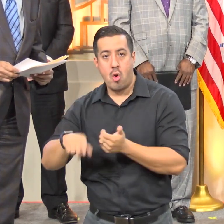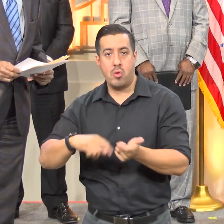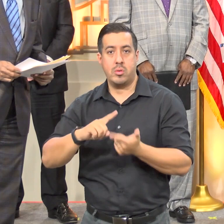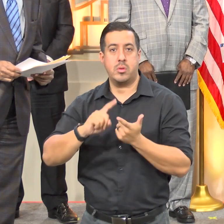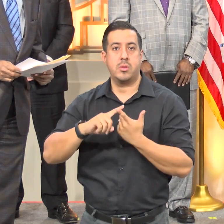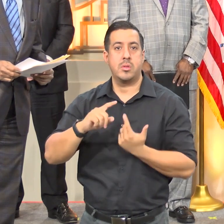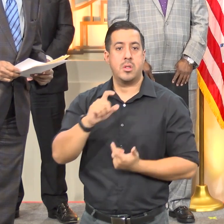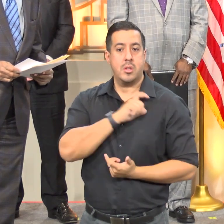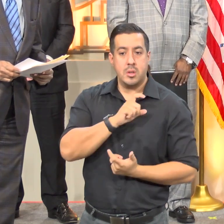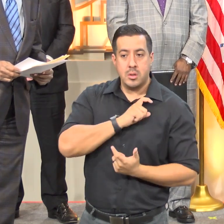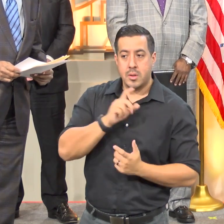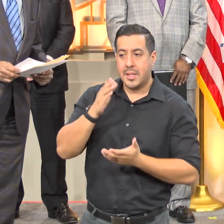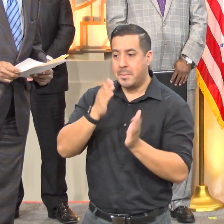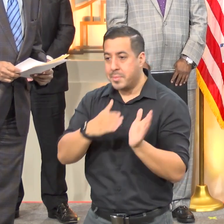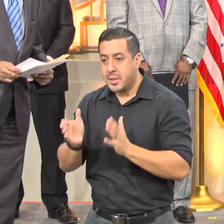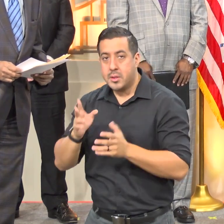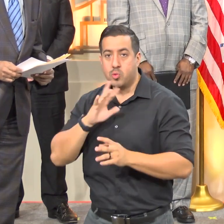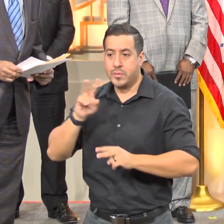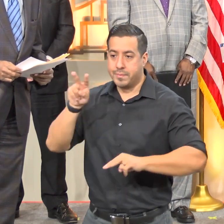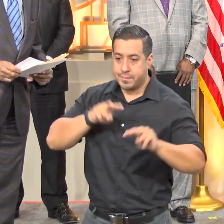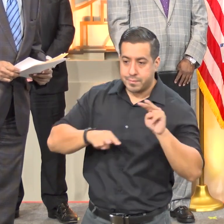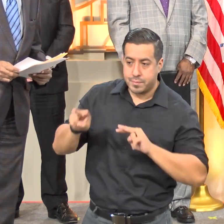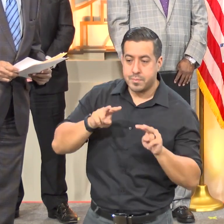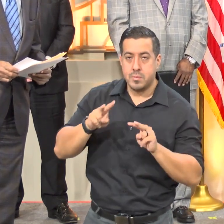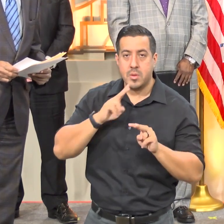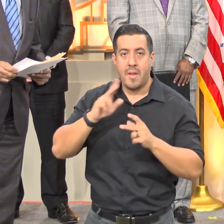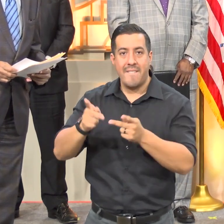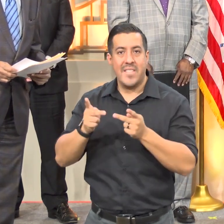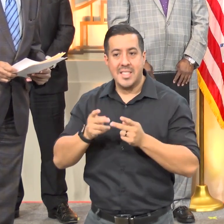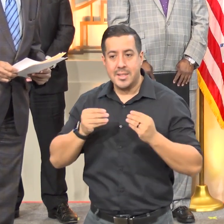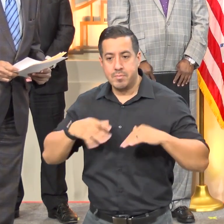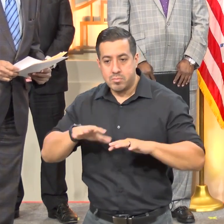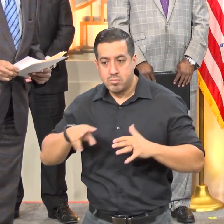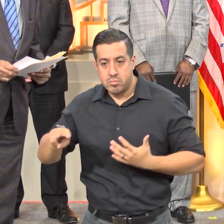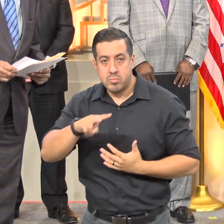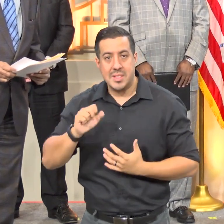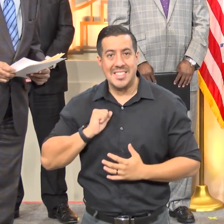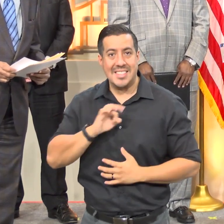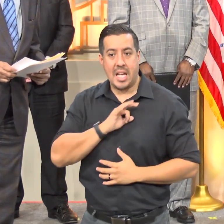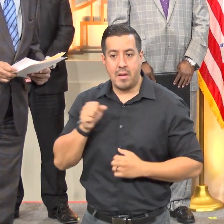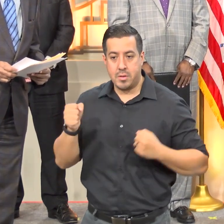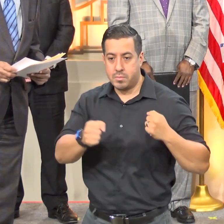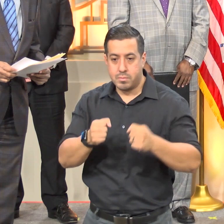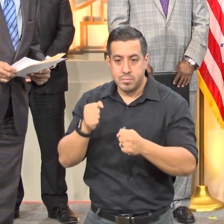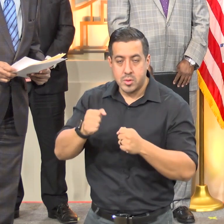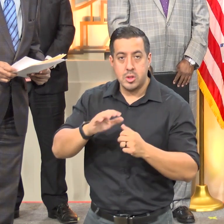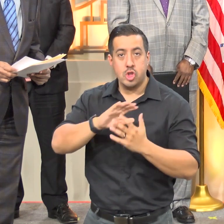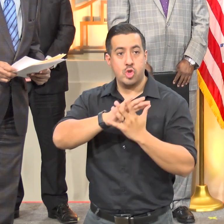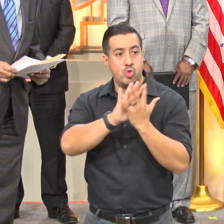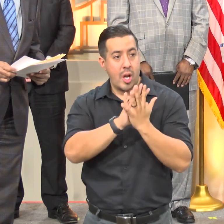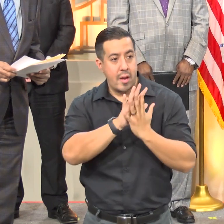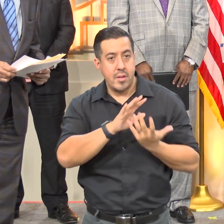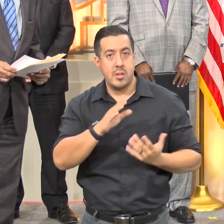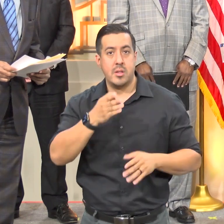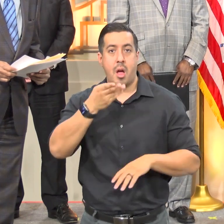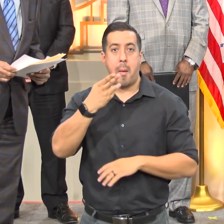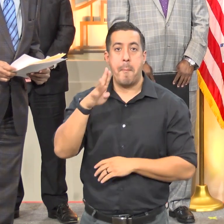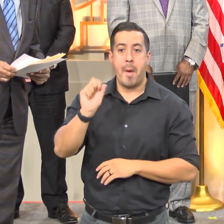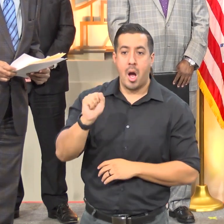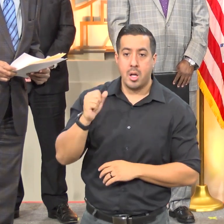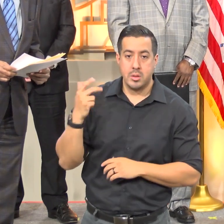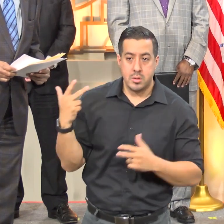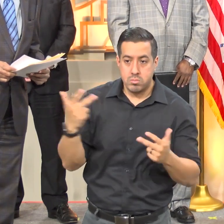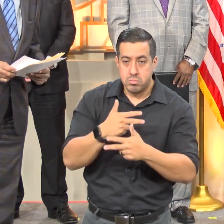enforcement planning, oversight, cleaning, facility grounds, staffing, traffic control, transportation, busing